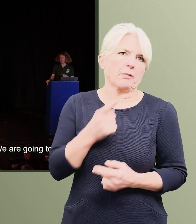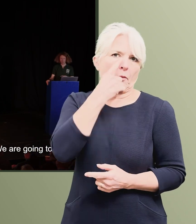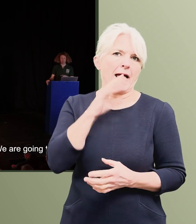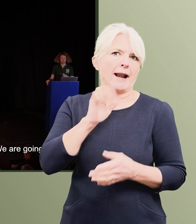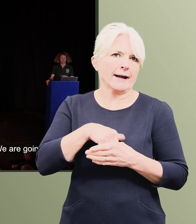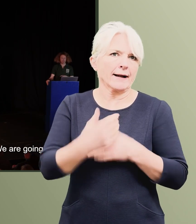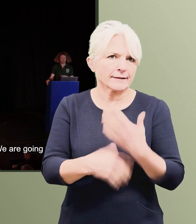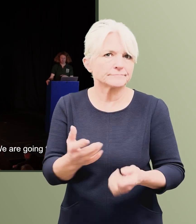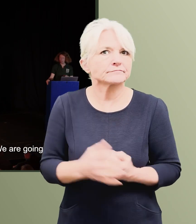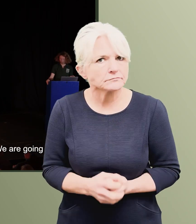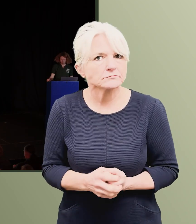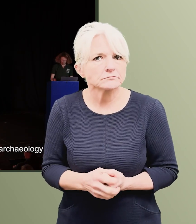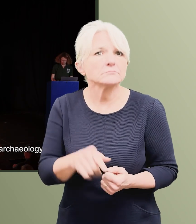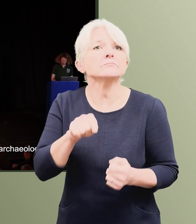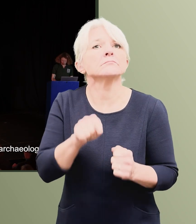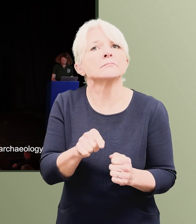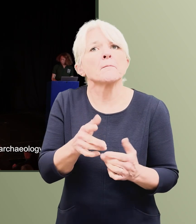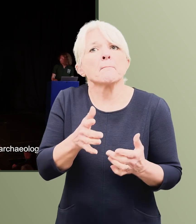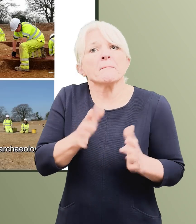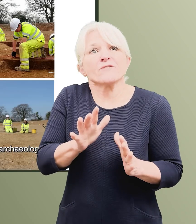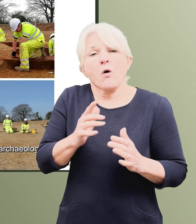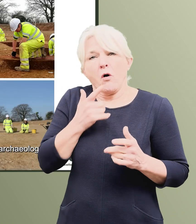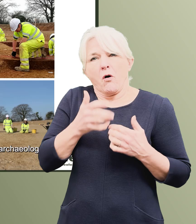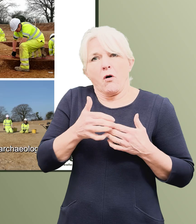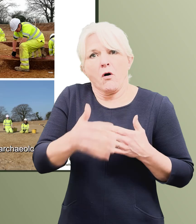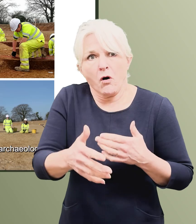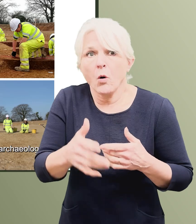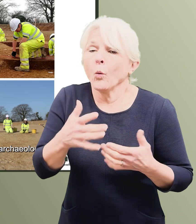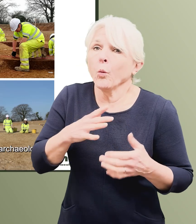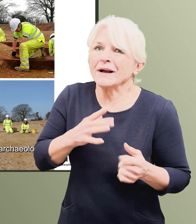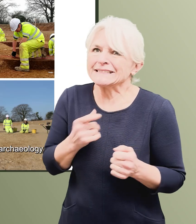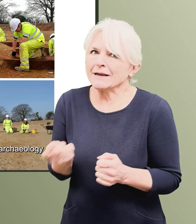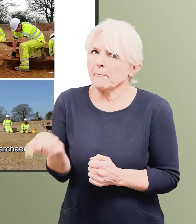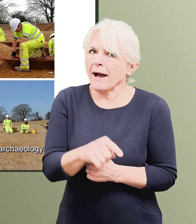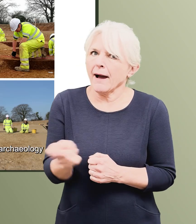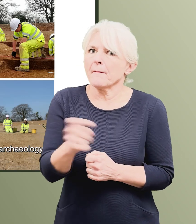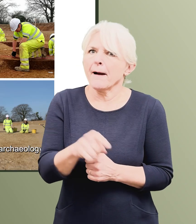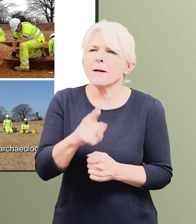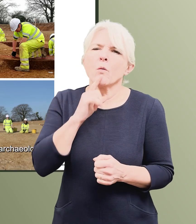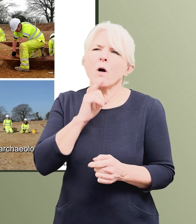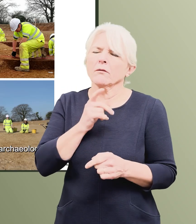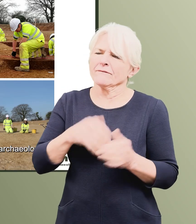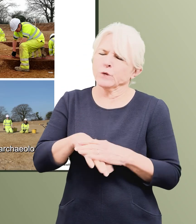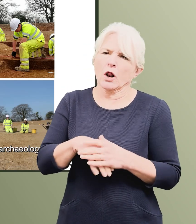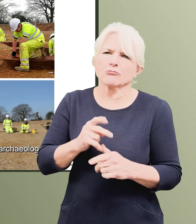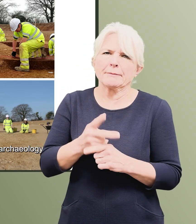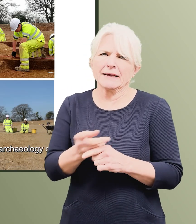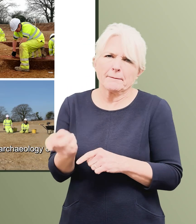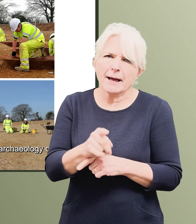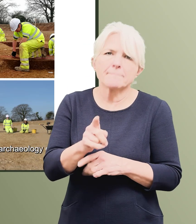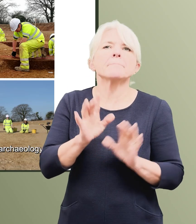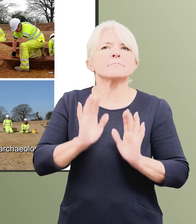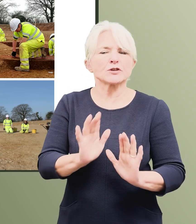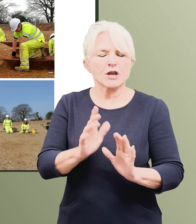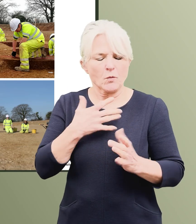we are going to start with that early stuff that we did. So this was a form of what we call development-led archaeology or